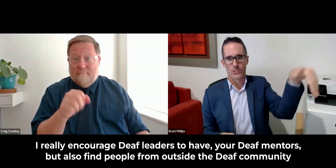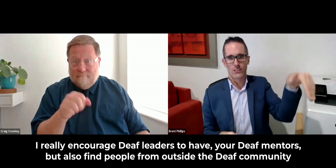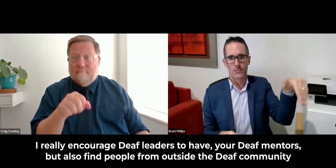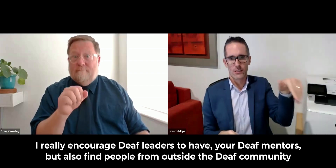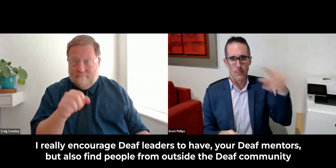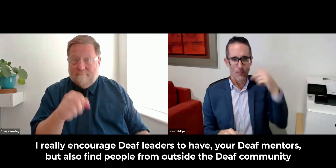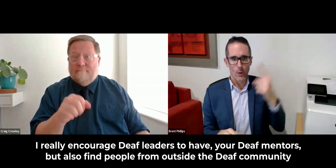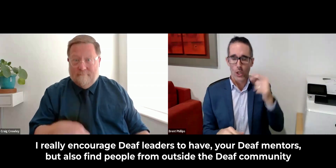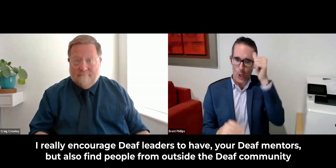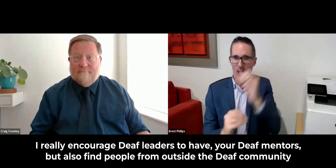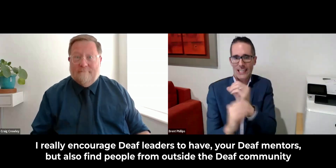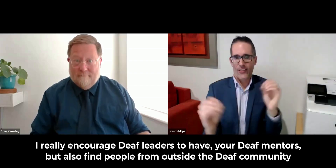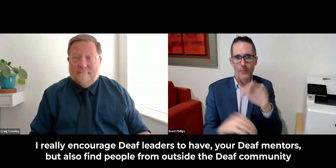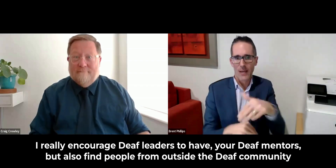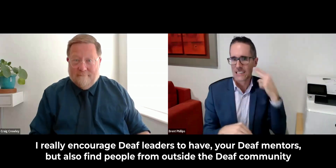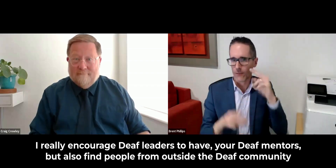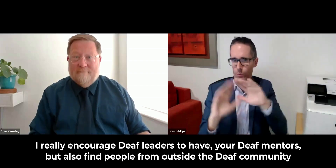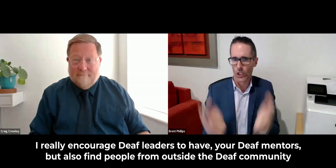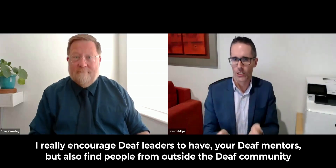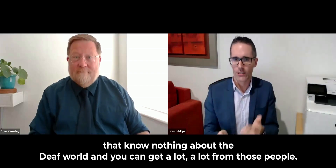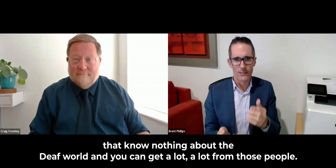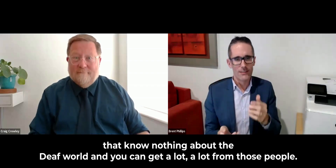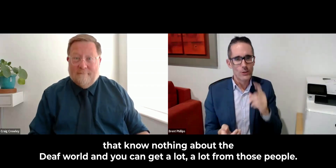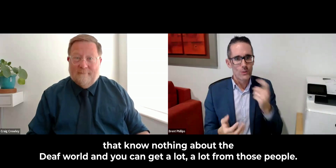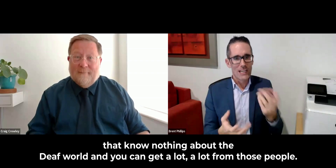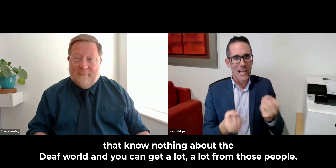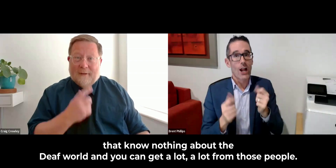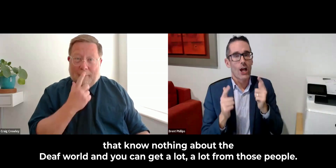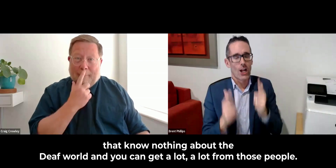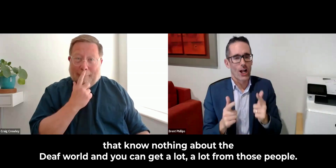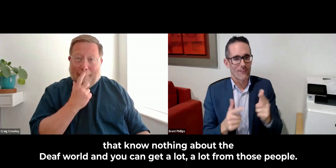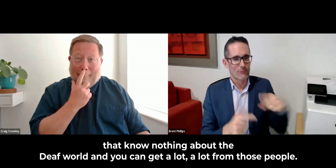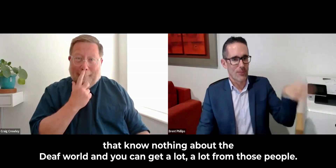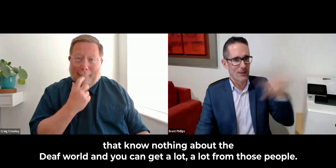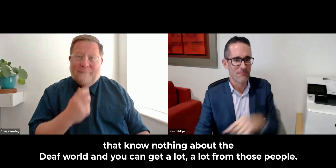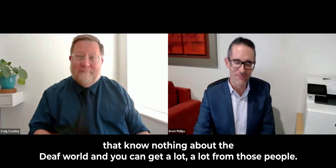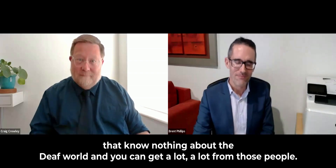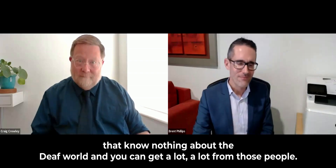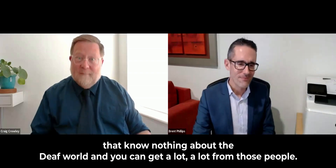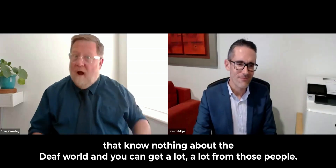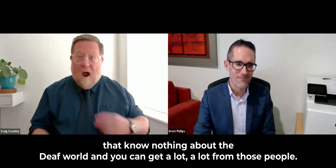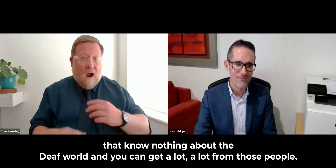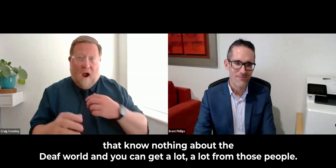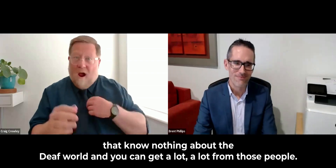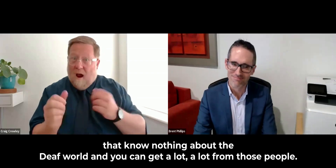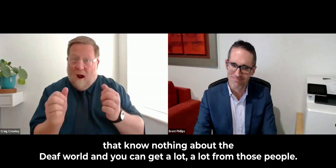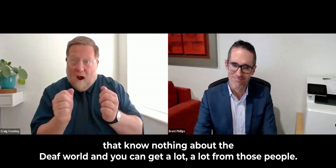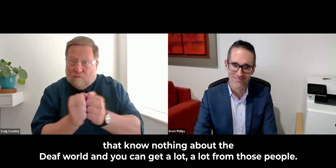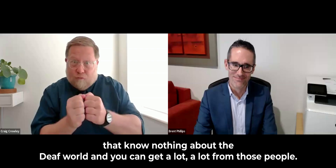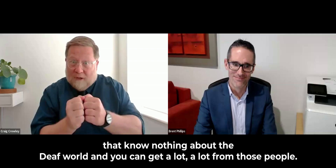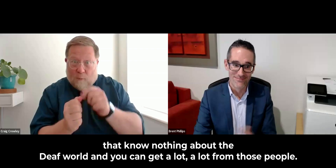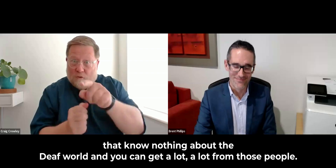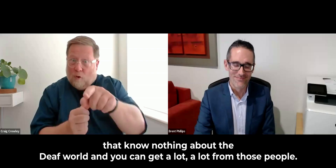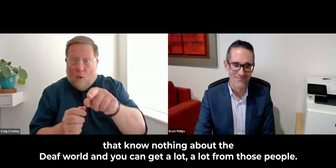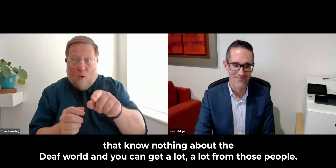also find people from outside the deaf community that know nothing about the deaf world. And you can get a lot from those